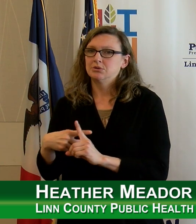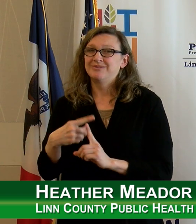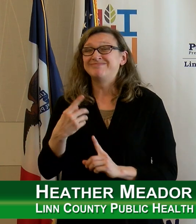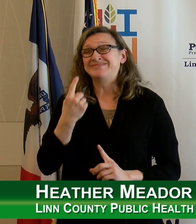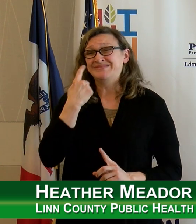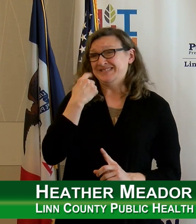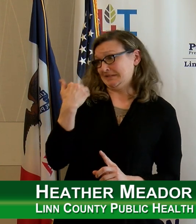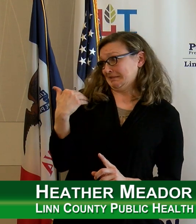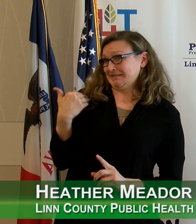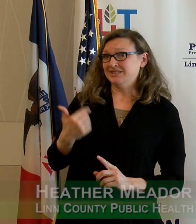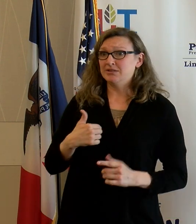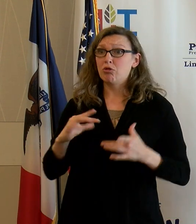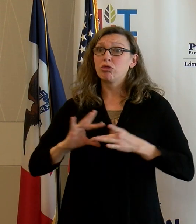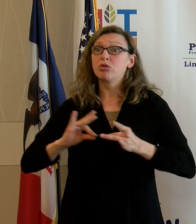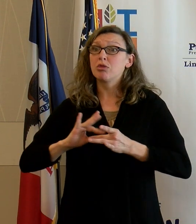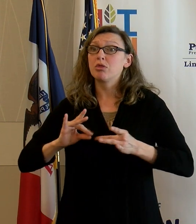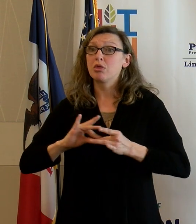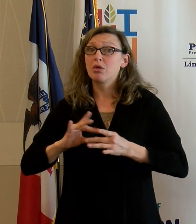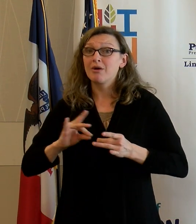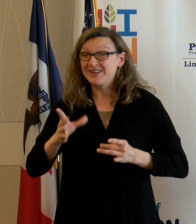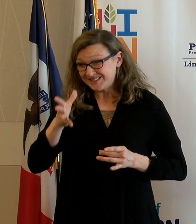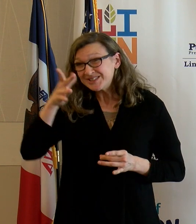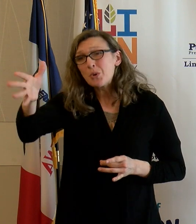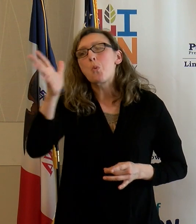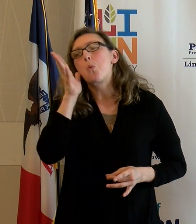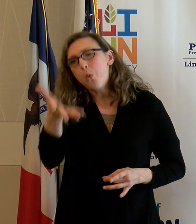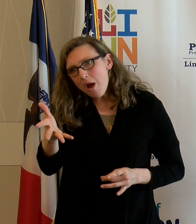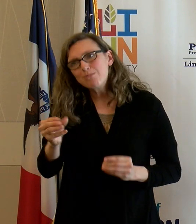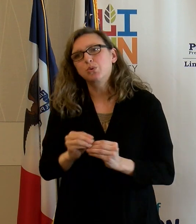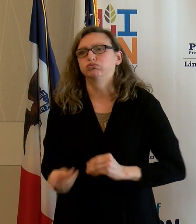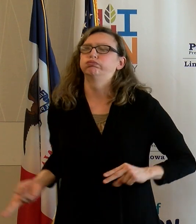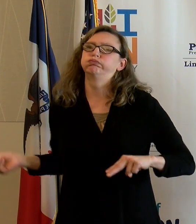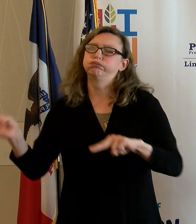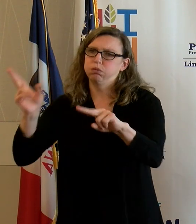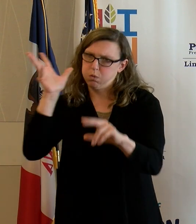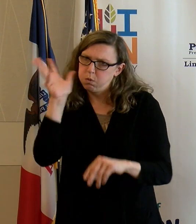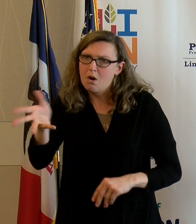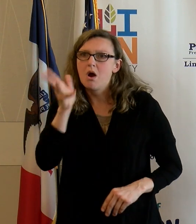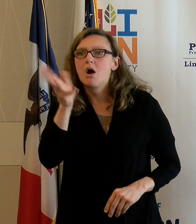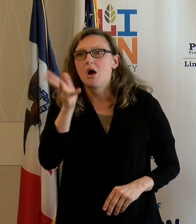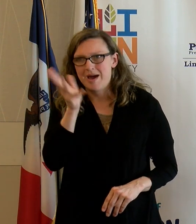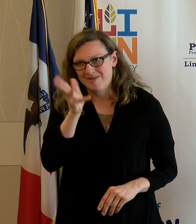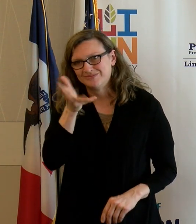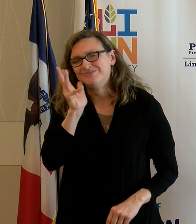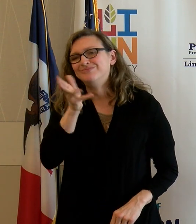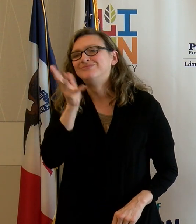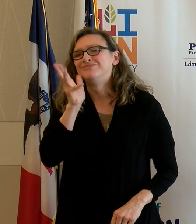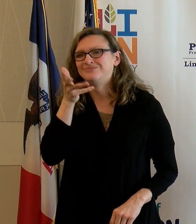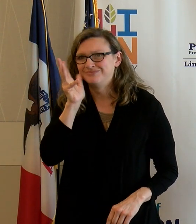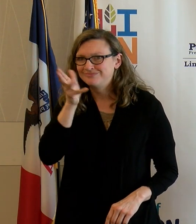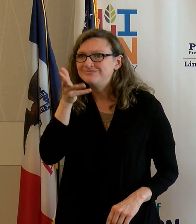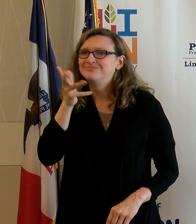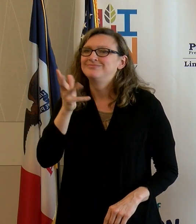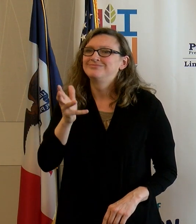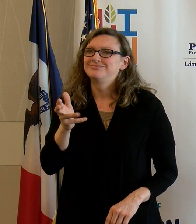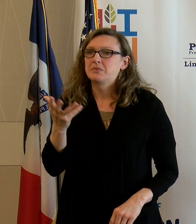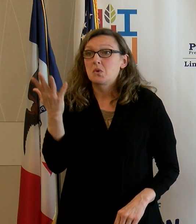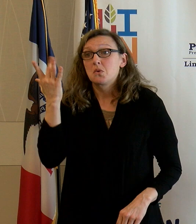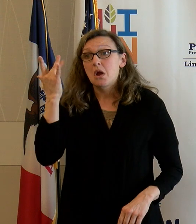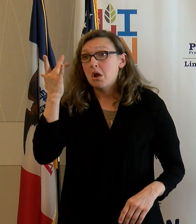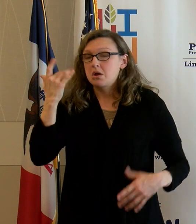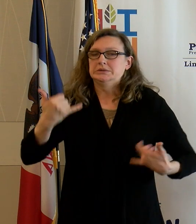to see more cases, and that's going to continue. We're going to see more and more cases come through, and that's because of our interaction with each